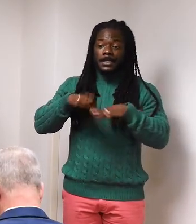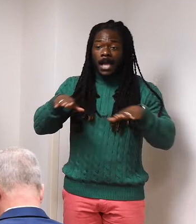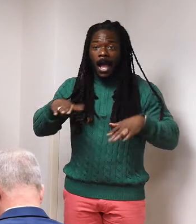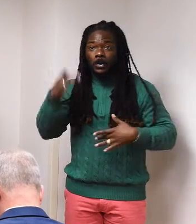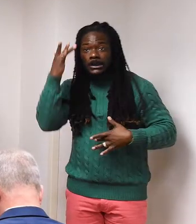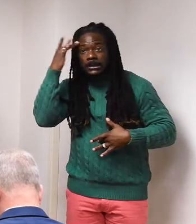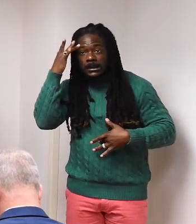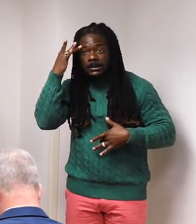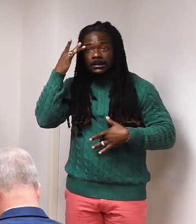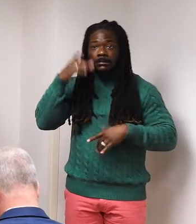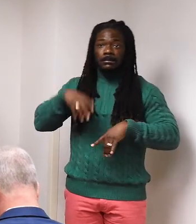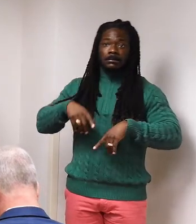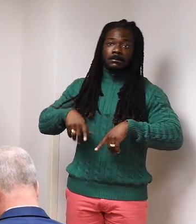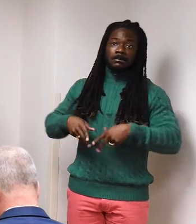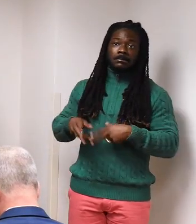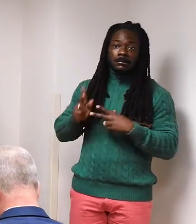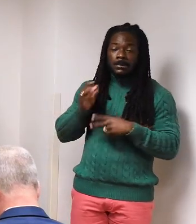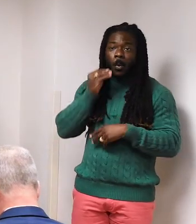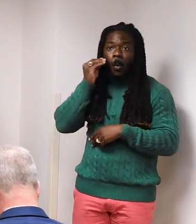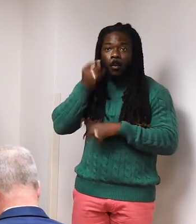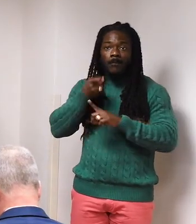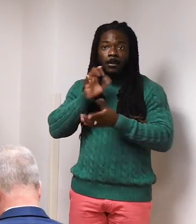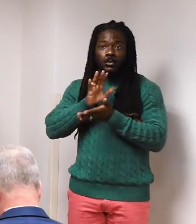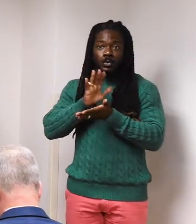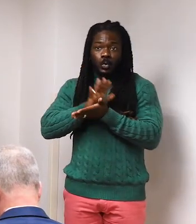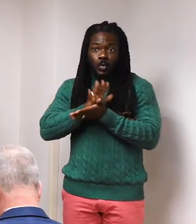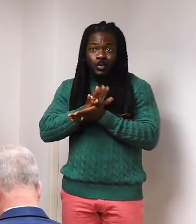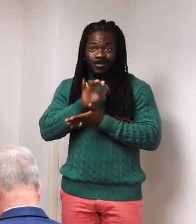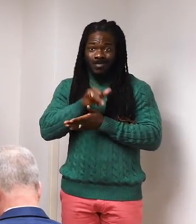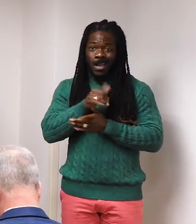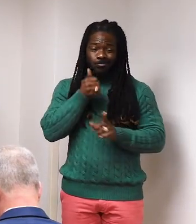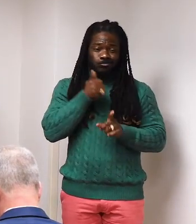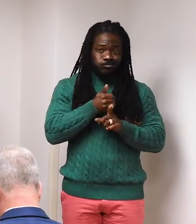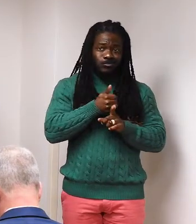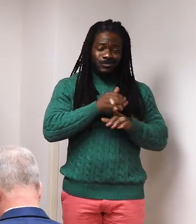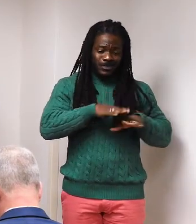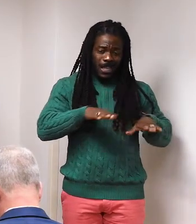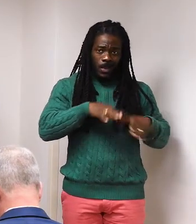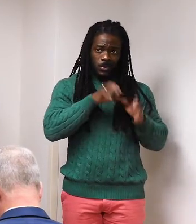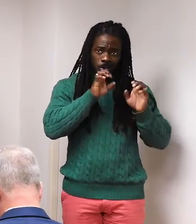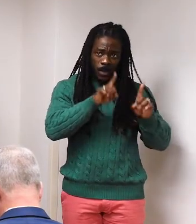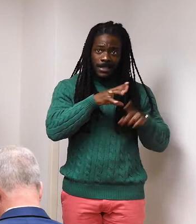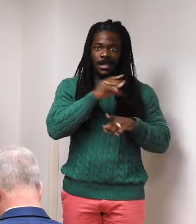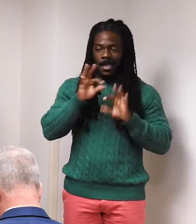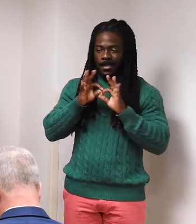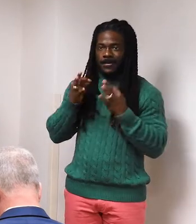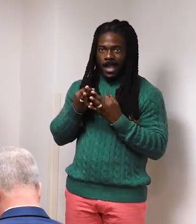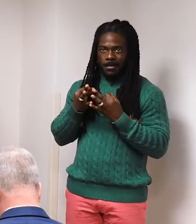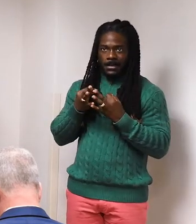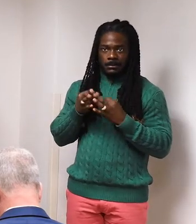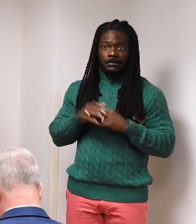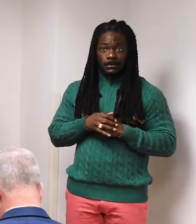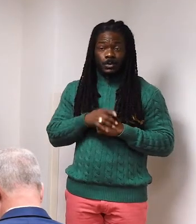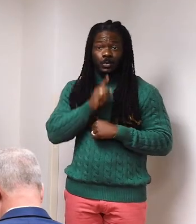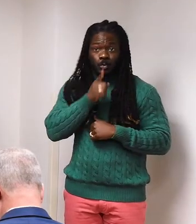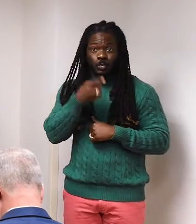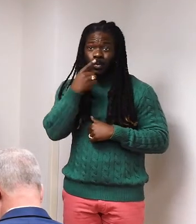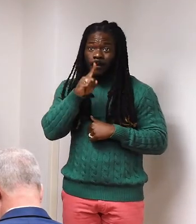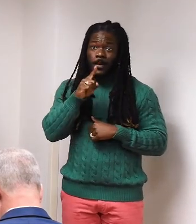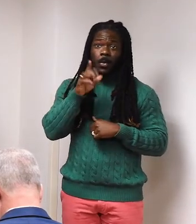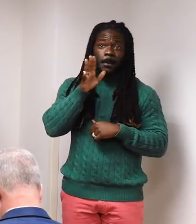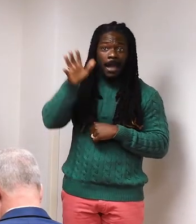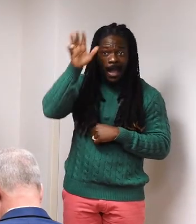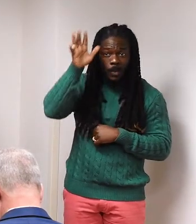school, it's a hardship on the child and the family. This is especially true for parents, guardians,